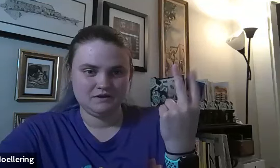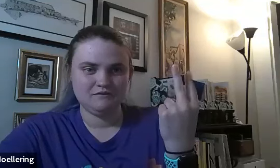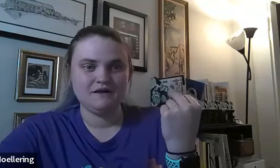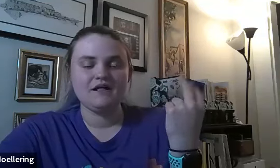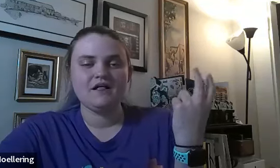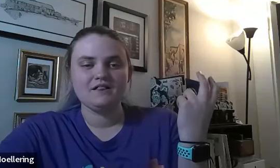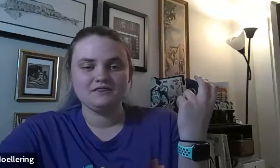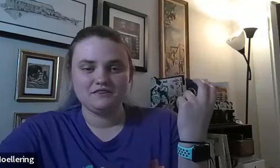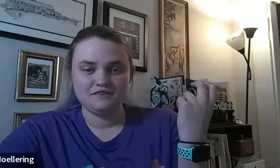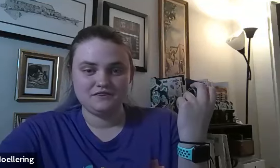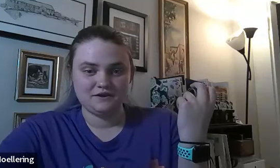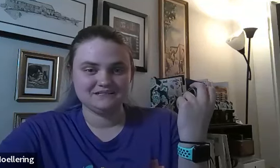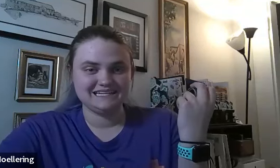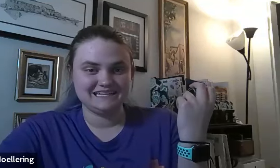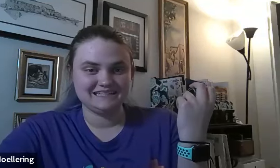12, 13,